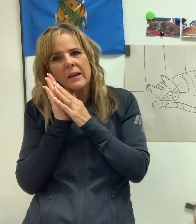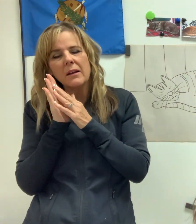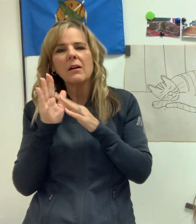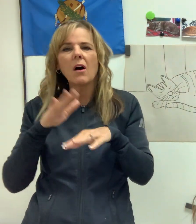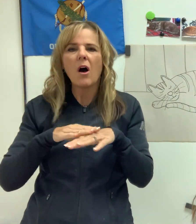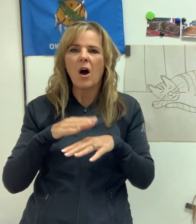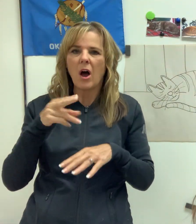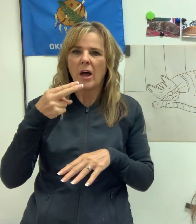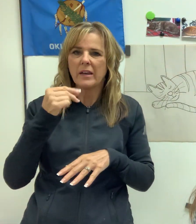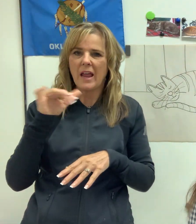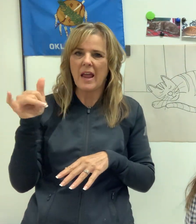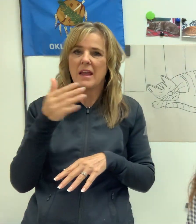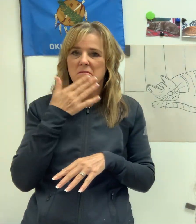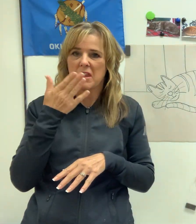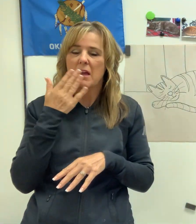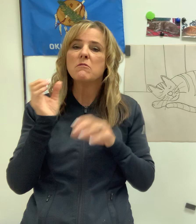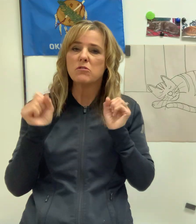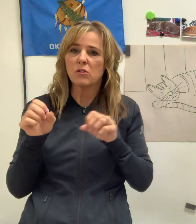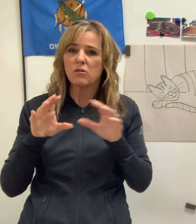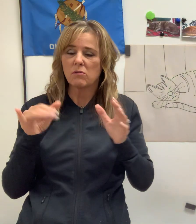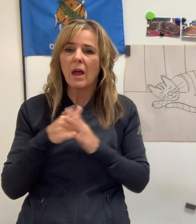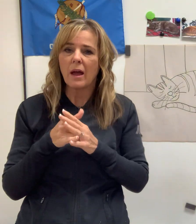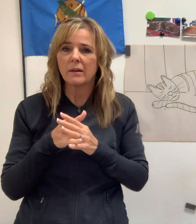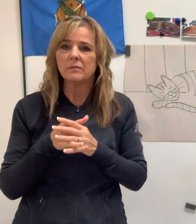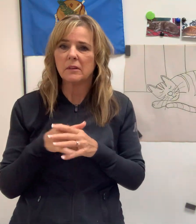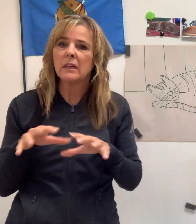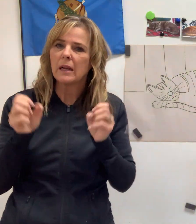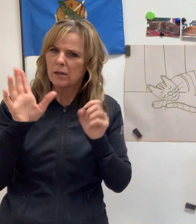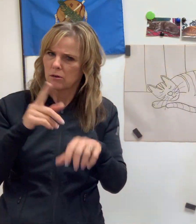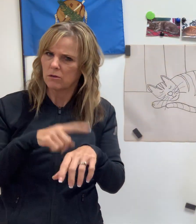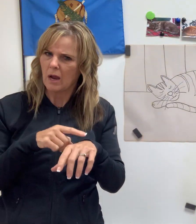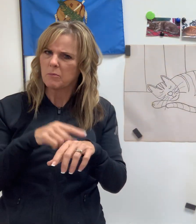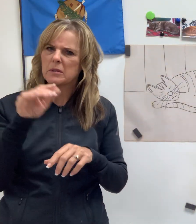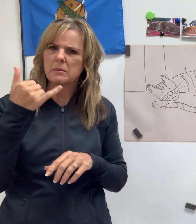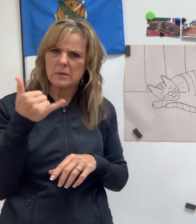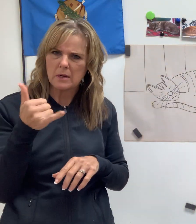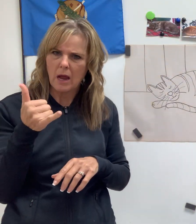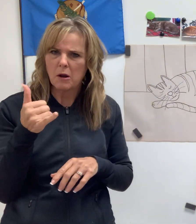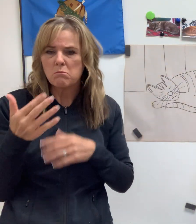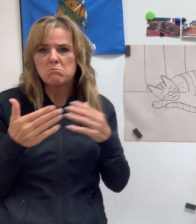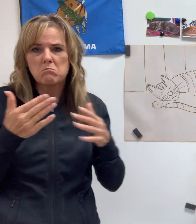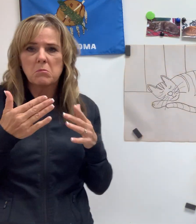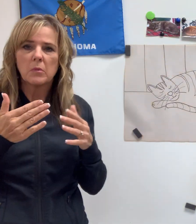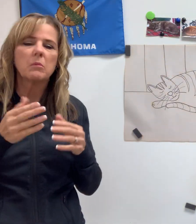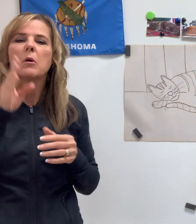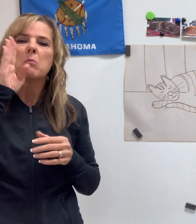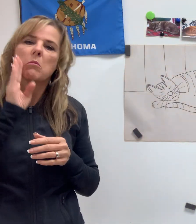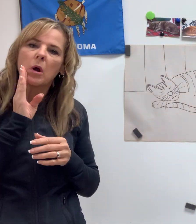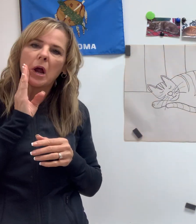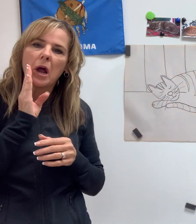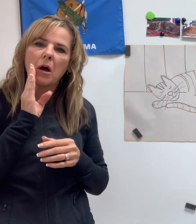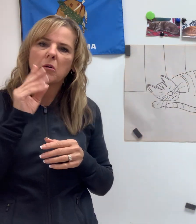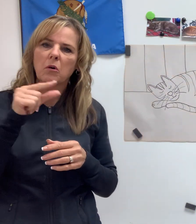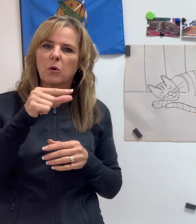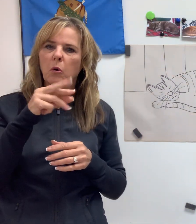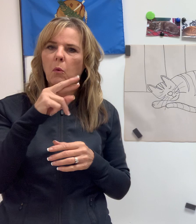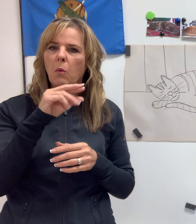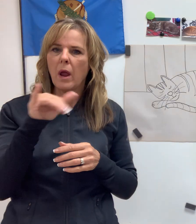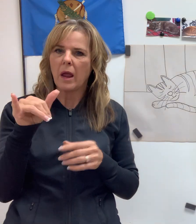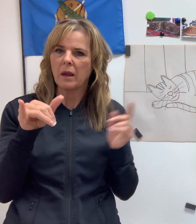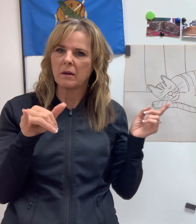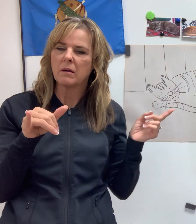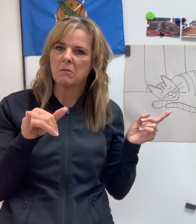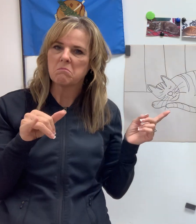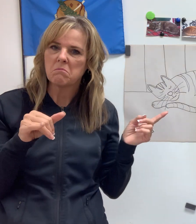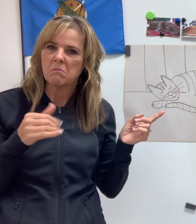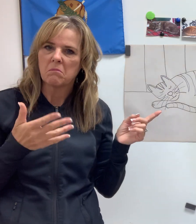on. So you can do that, friends, by taking your time with some yellow, even maybe a little bit of brown or gray. And I